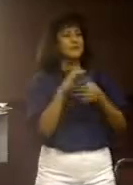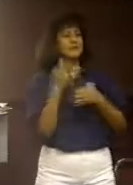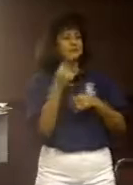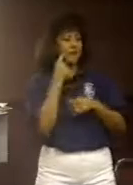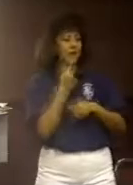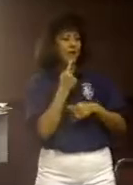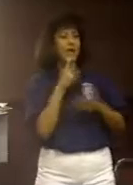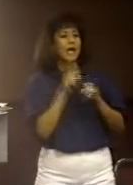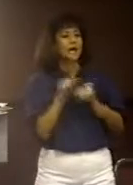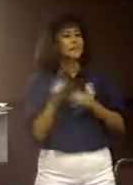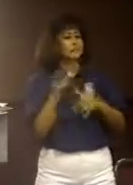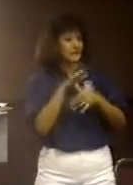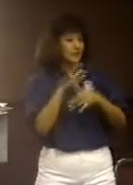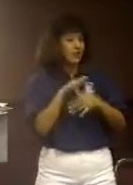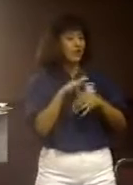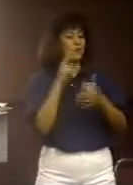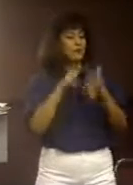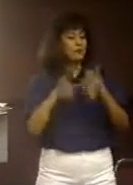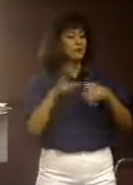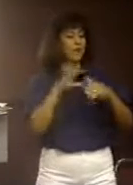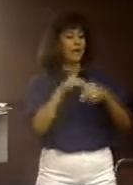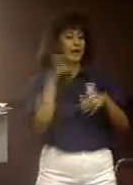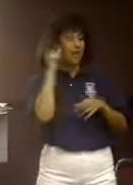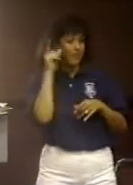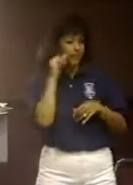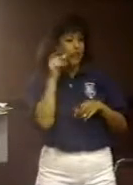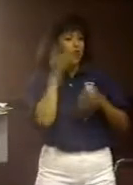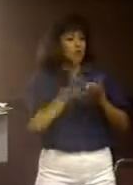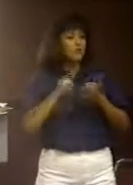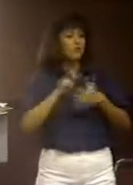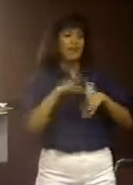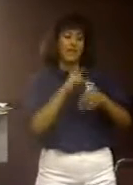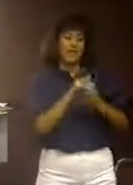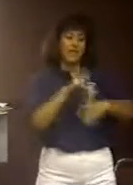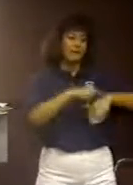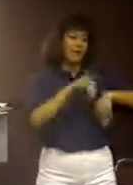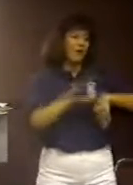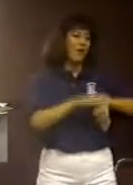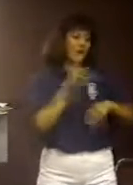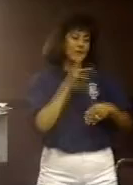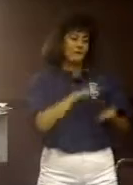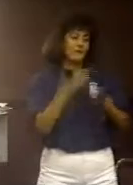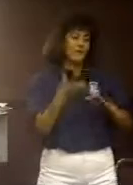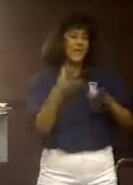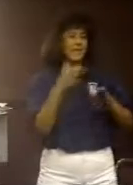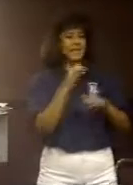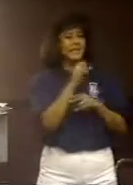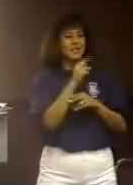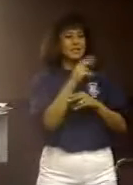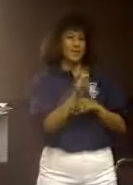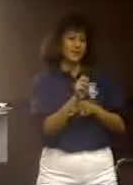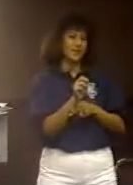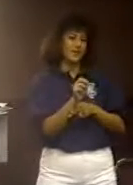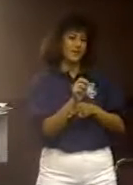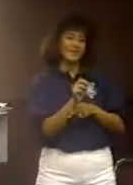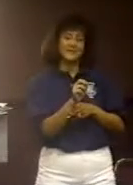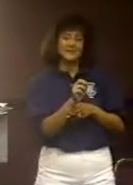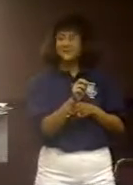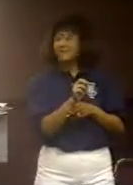senior researcher at Gallaudet University. And from that time on, it was kind of like a dead issue.